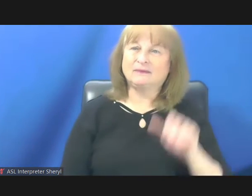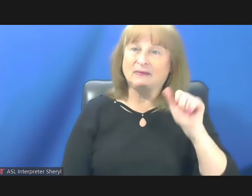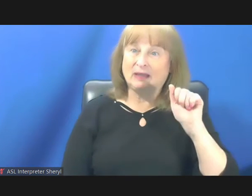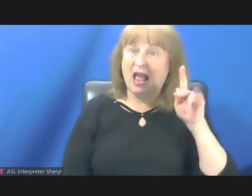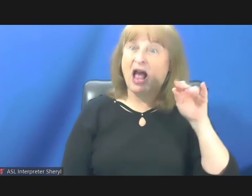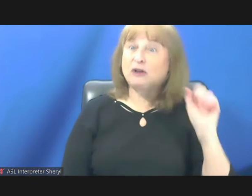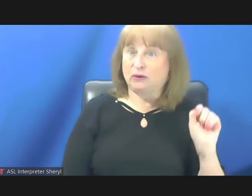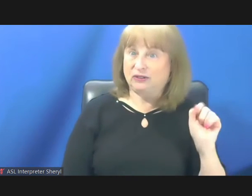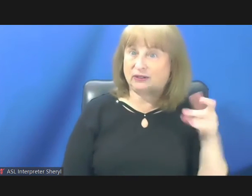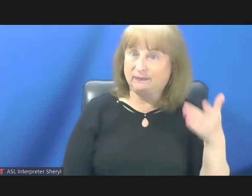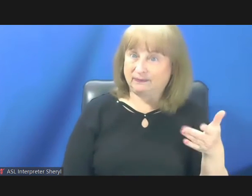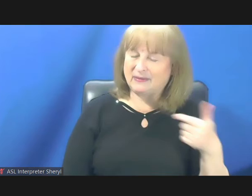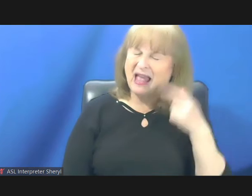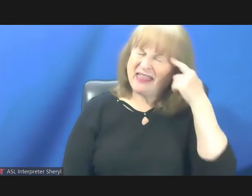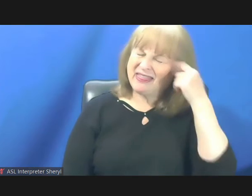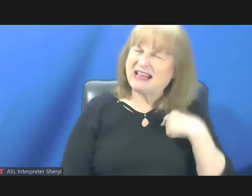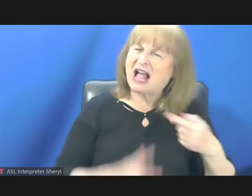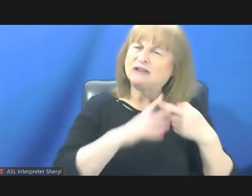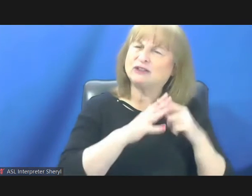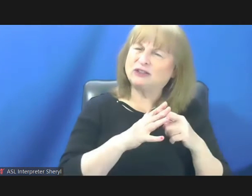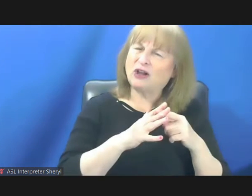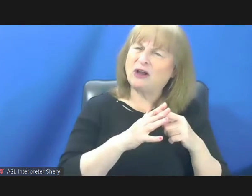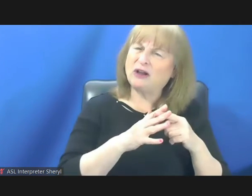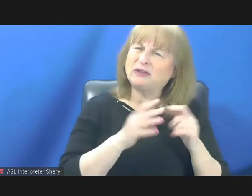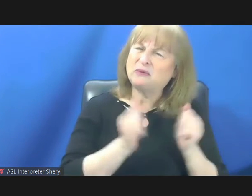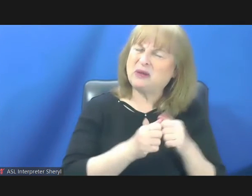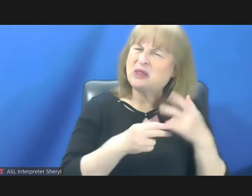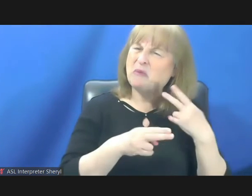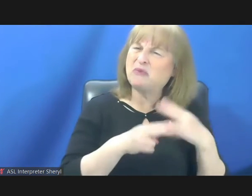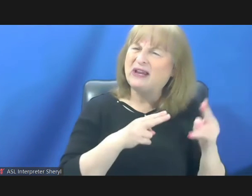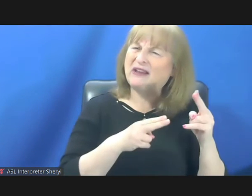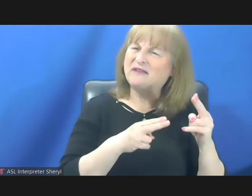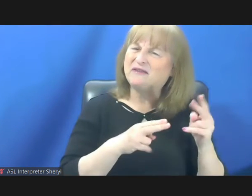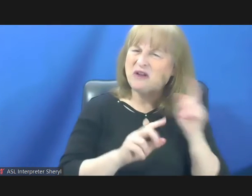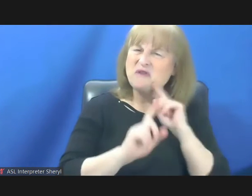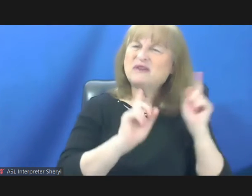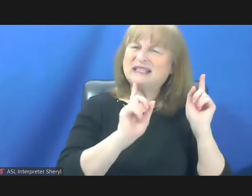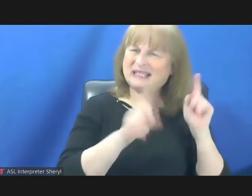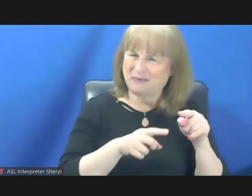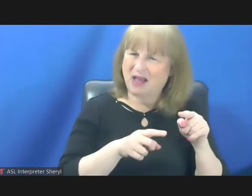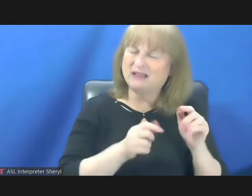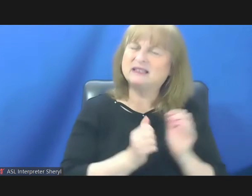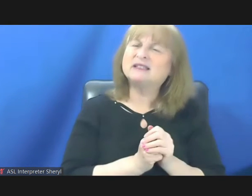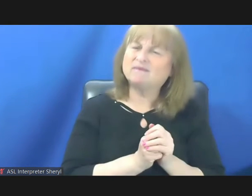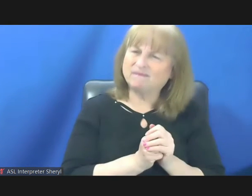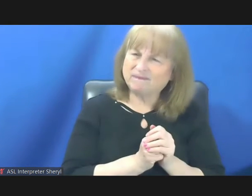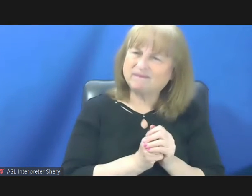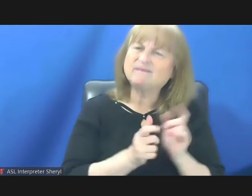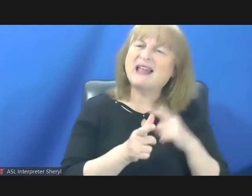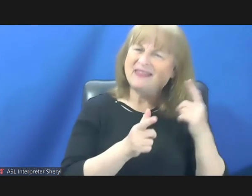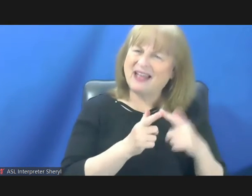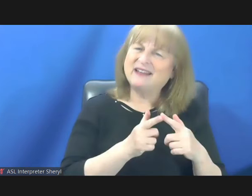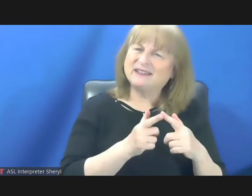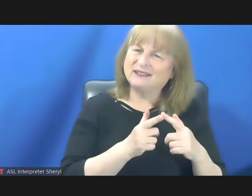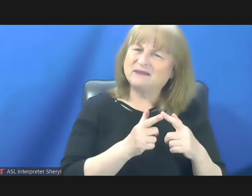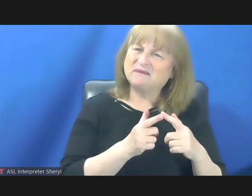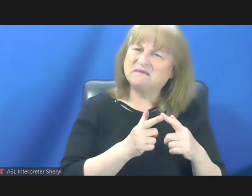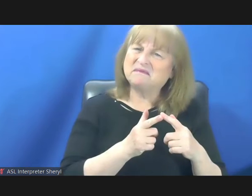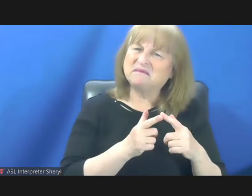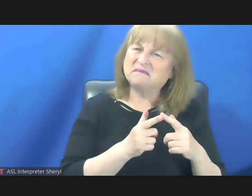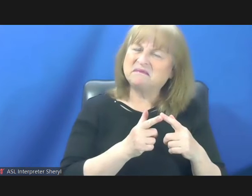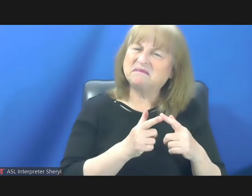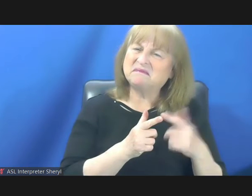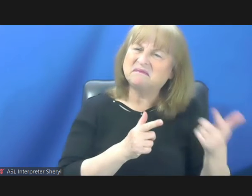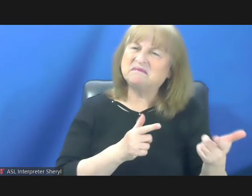I think I'll start off with a brief response there, and then